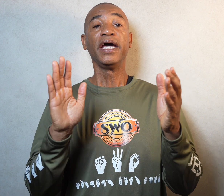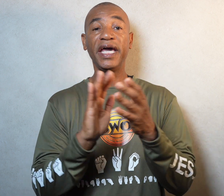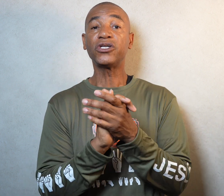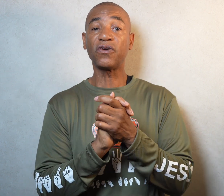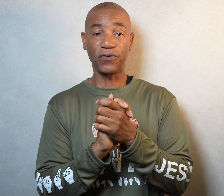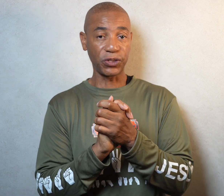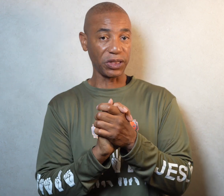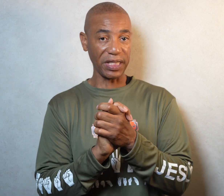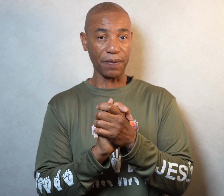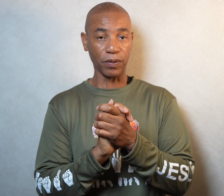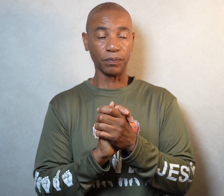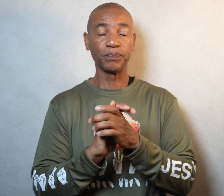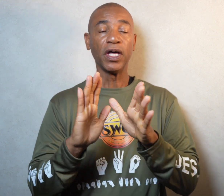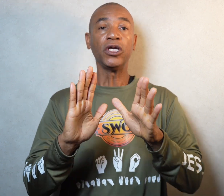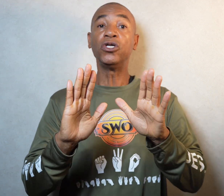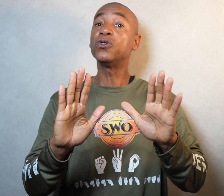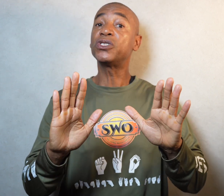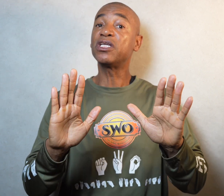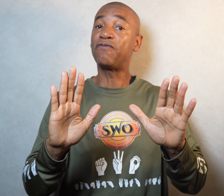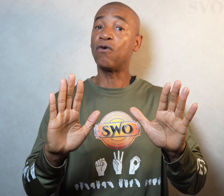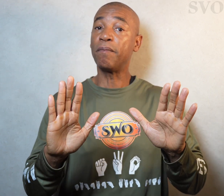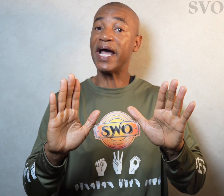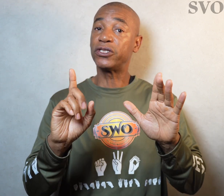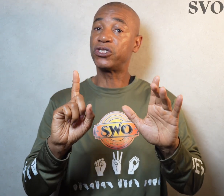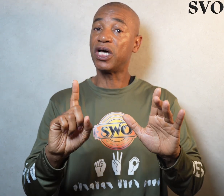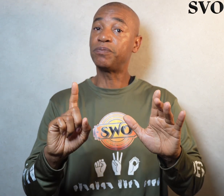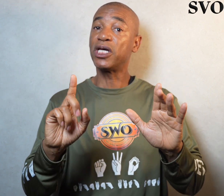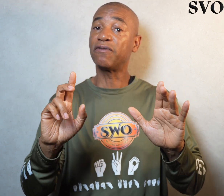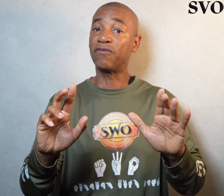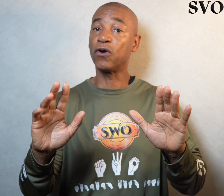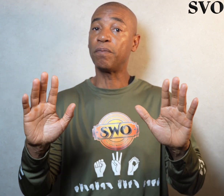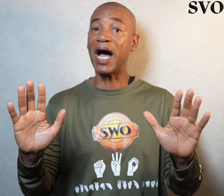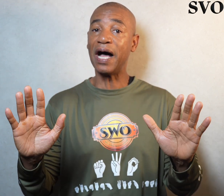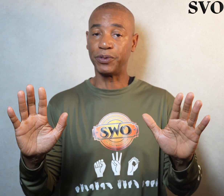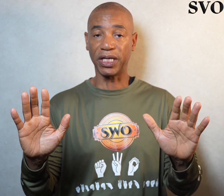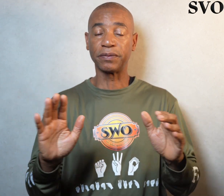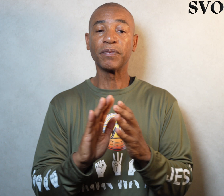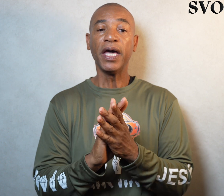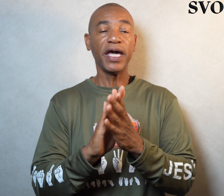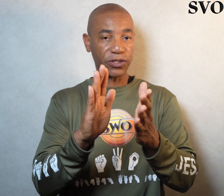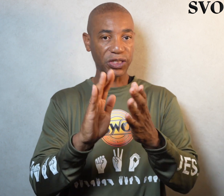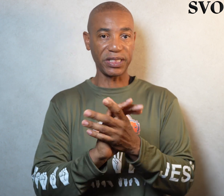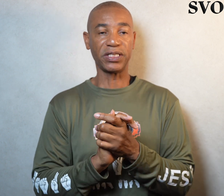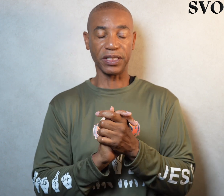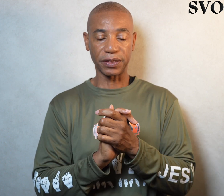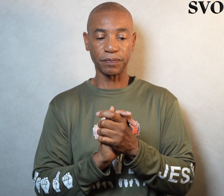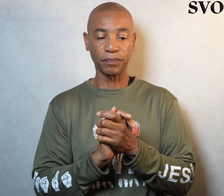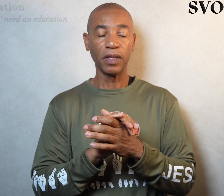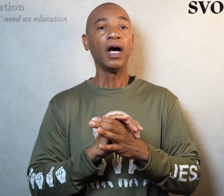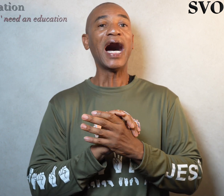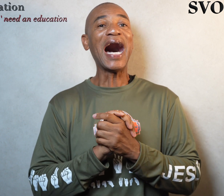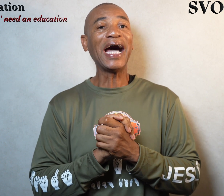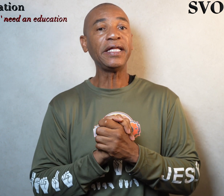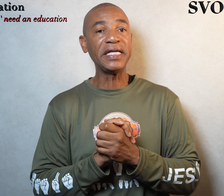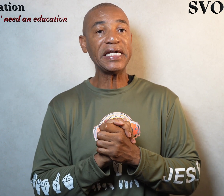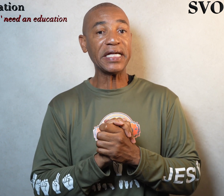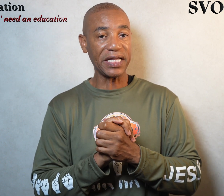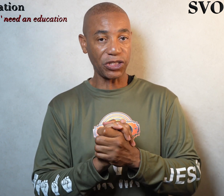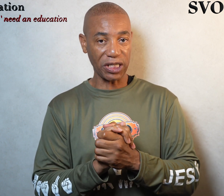Here's the first example. Using the format subject, verb, object. Here's the sentence. I need an